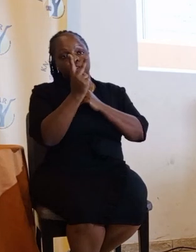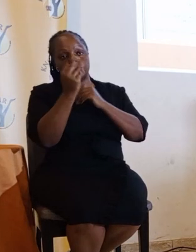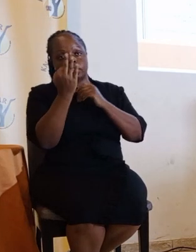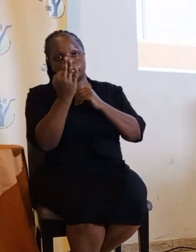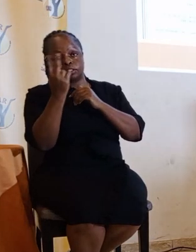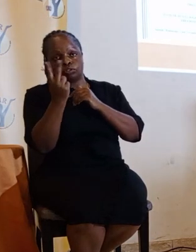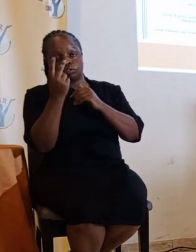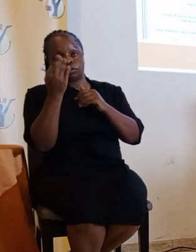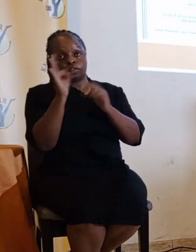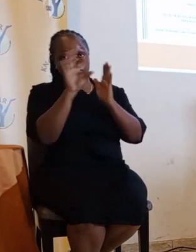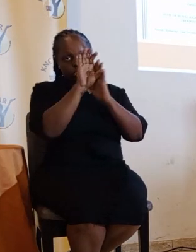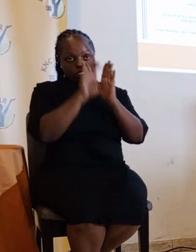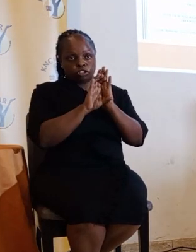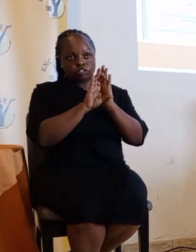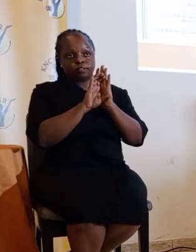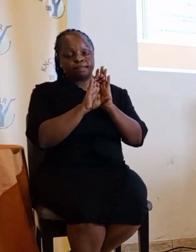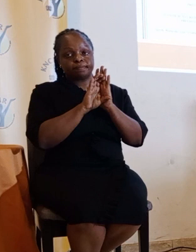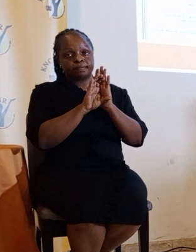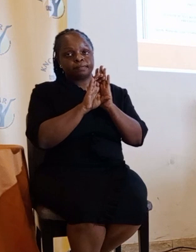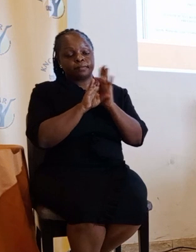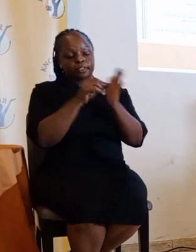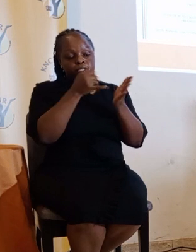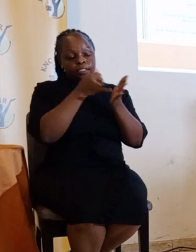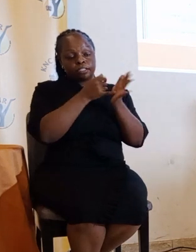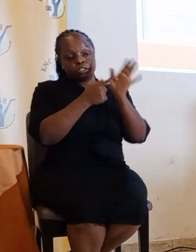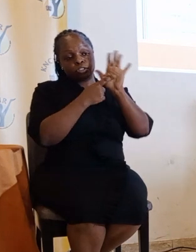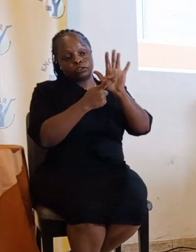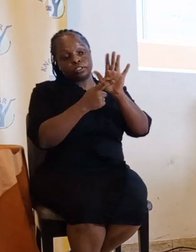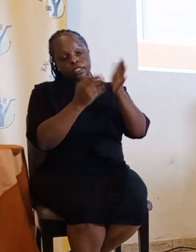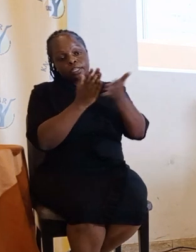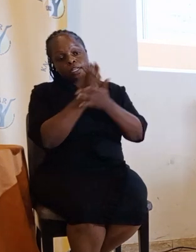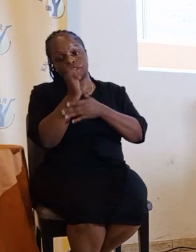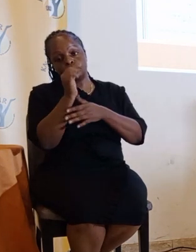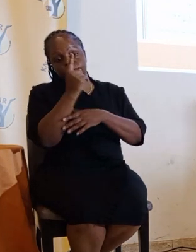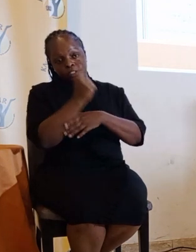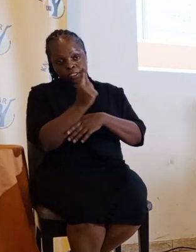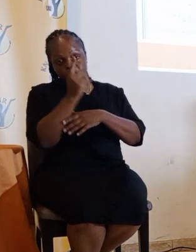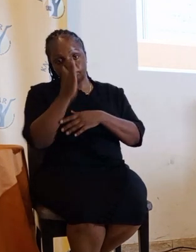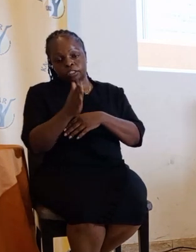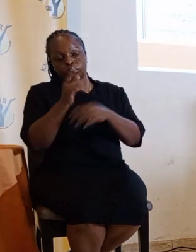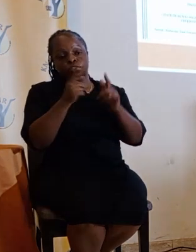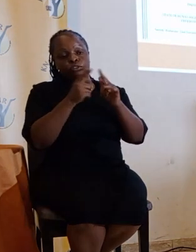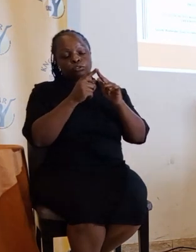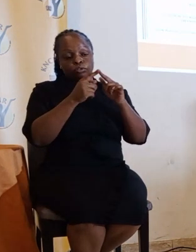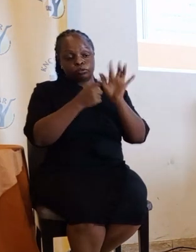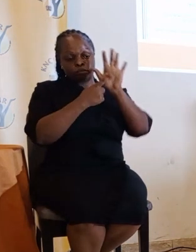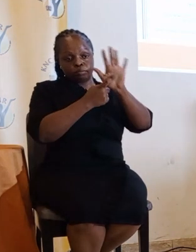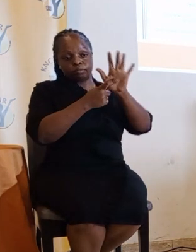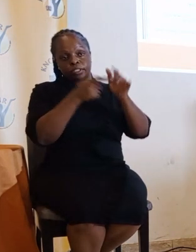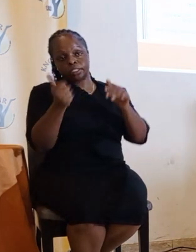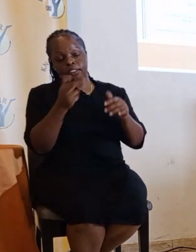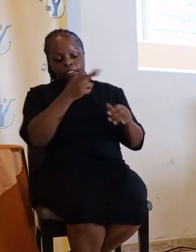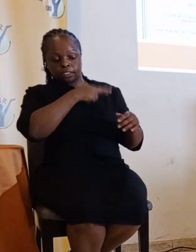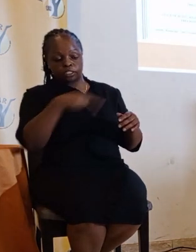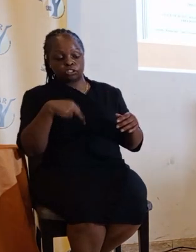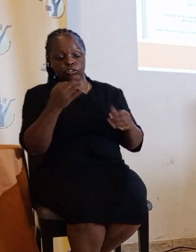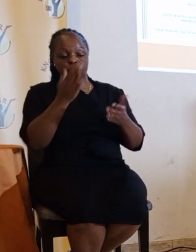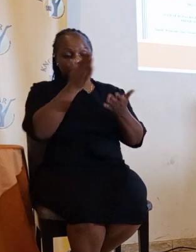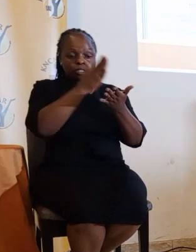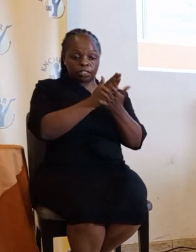232 of the Constitution. It enshrines the right of every person to manifest any religion or